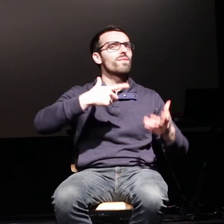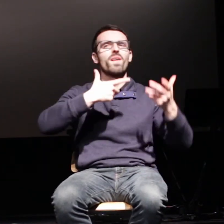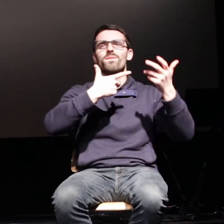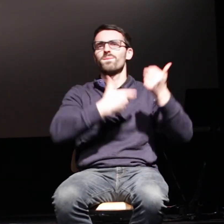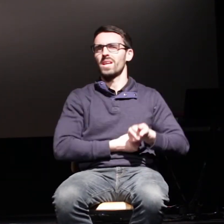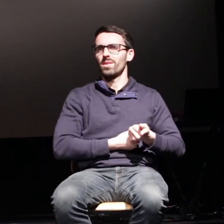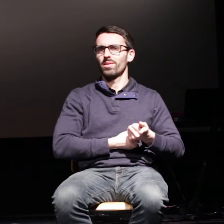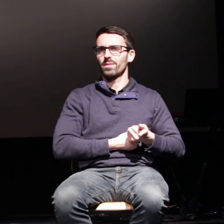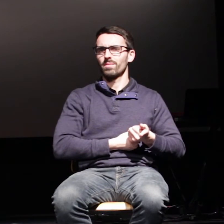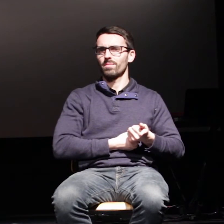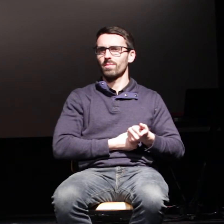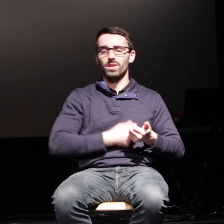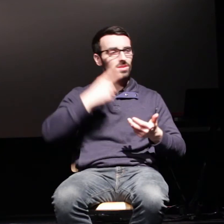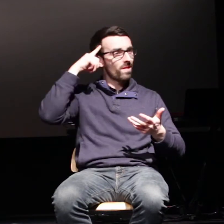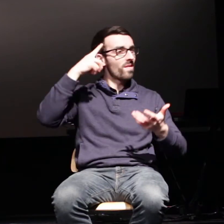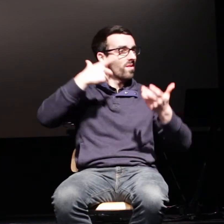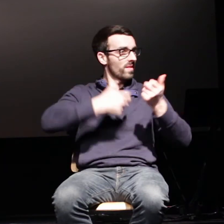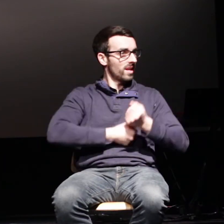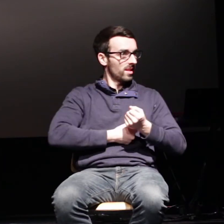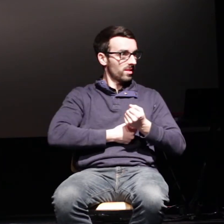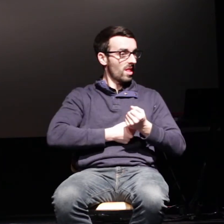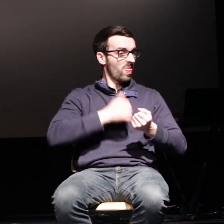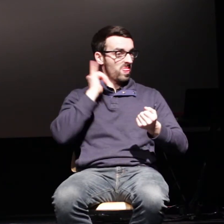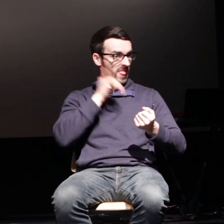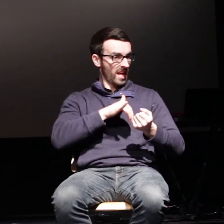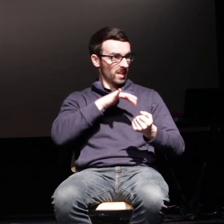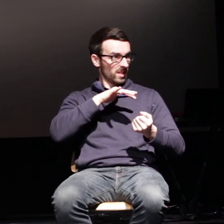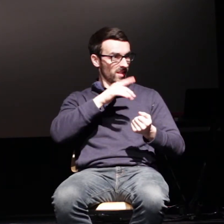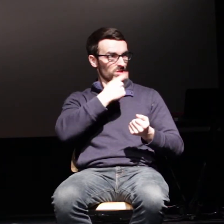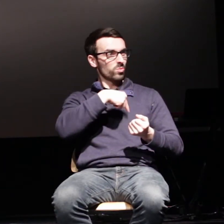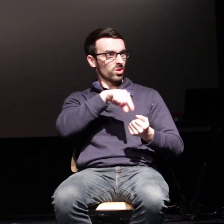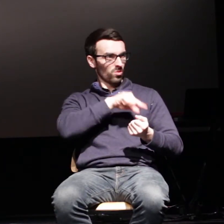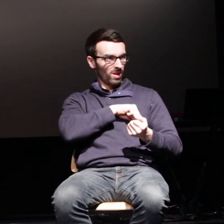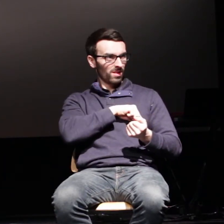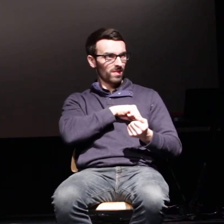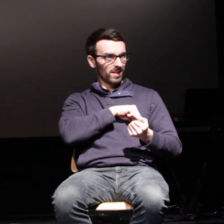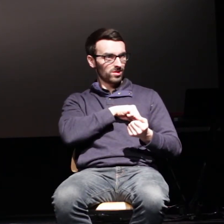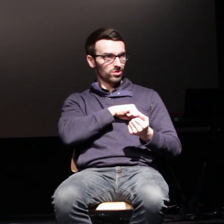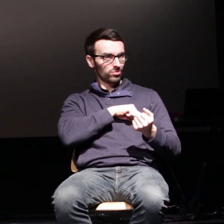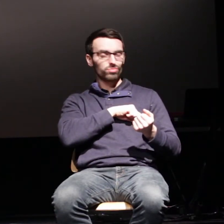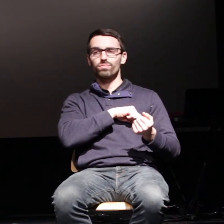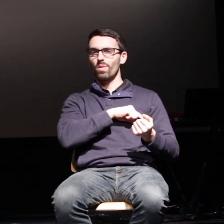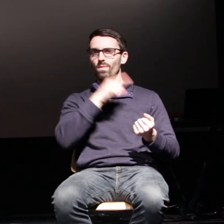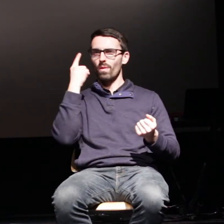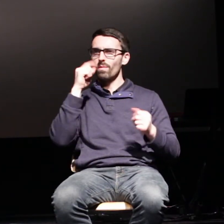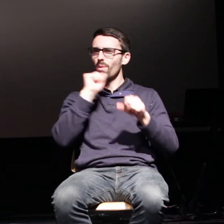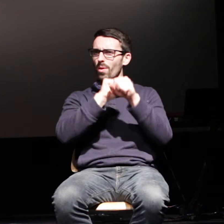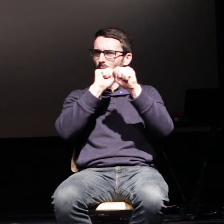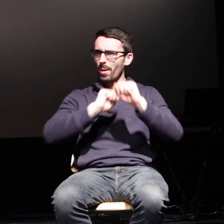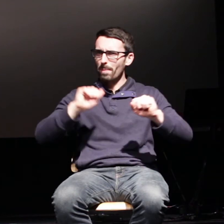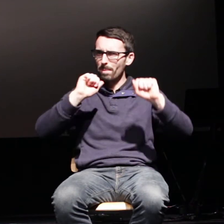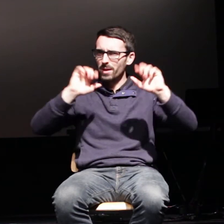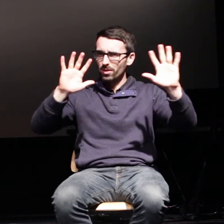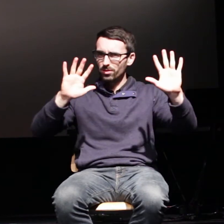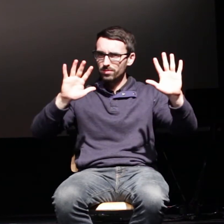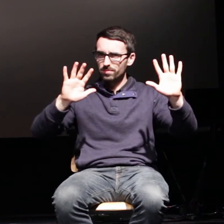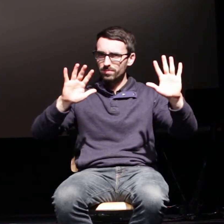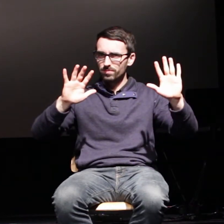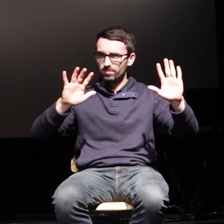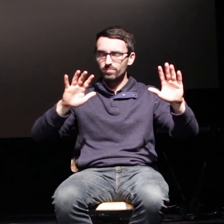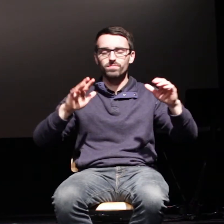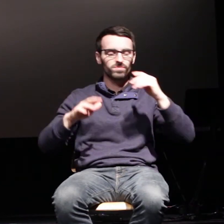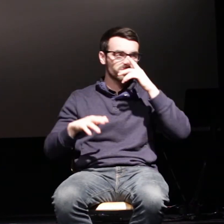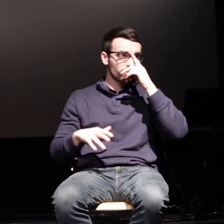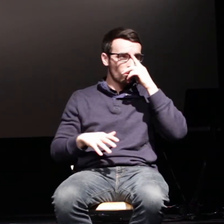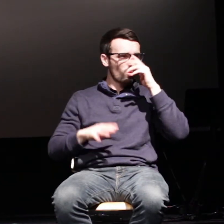is what qualifies you for a miracle. Remember that. Faith is what qualifies you. Don't be afraid, just have faith. What's